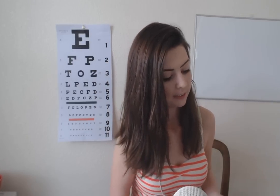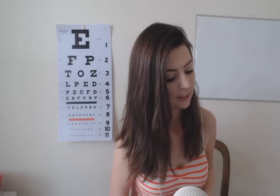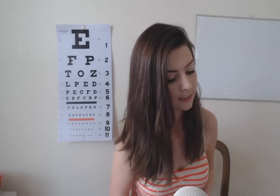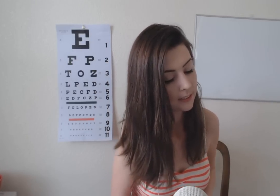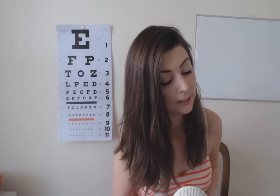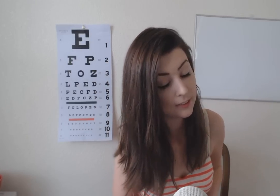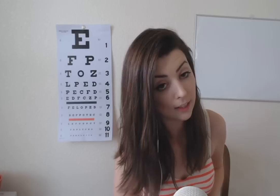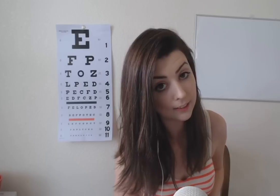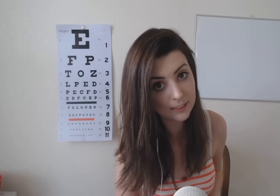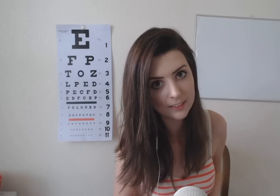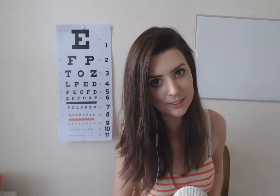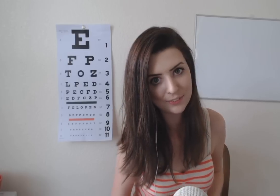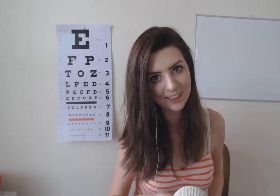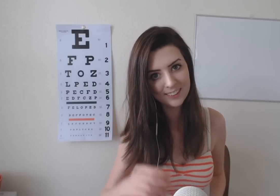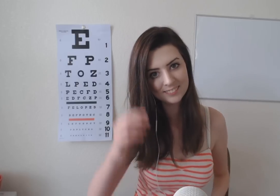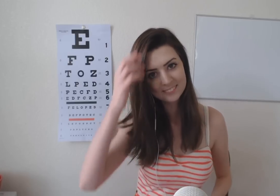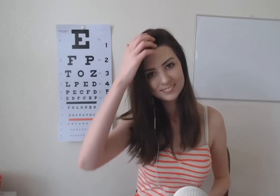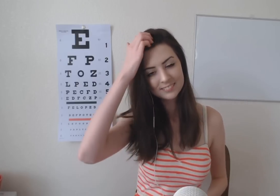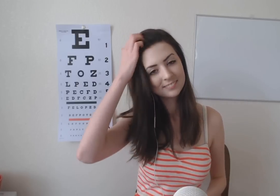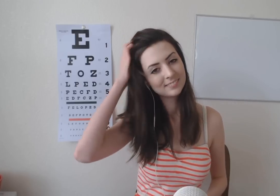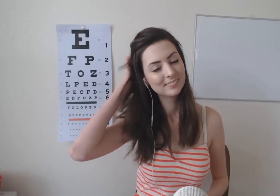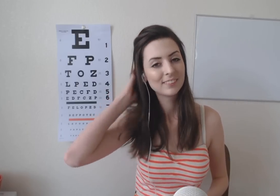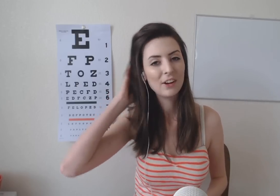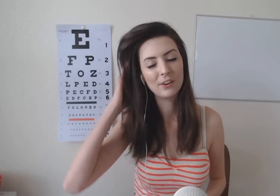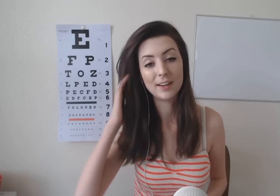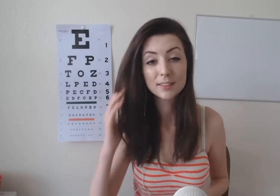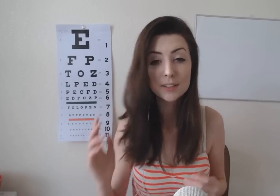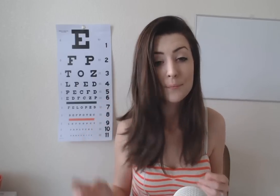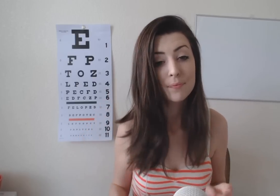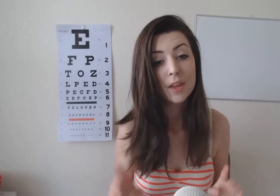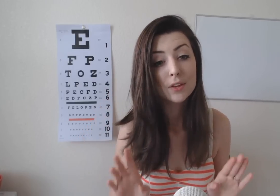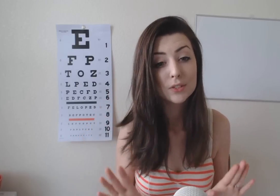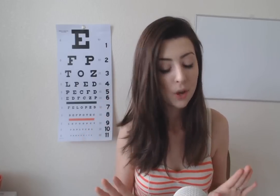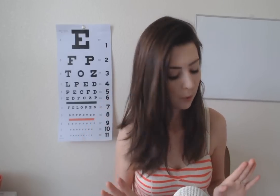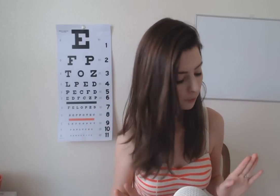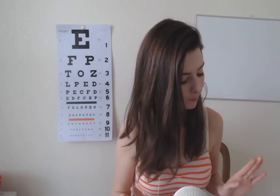practice sentences, okay? All right. So